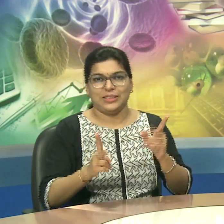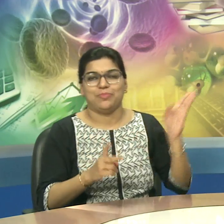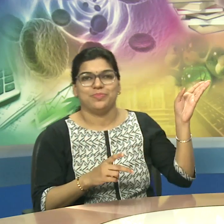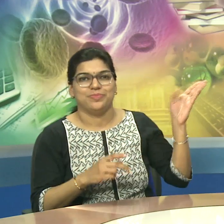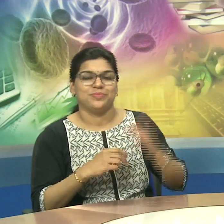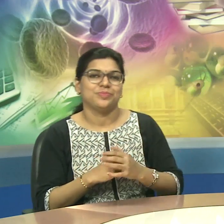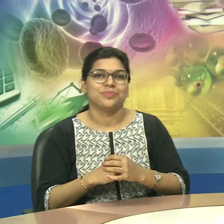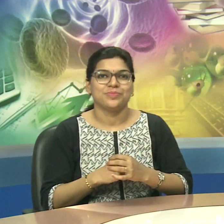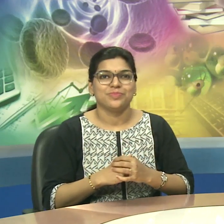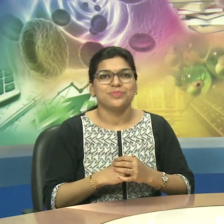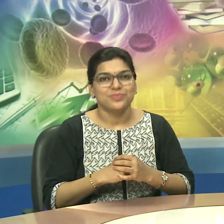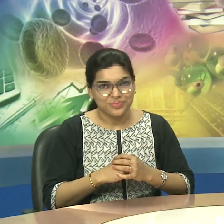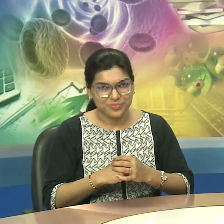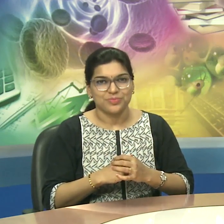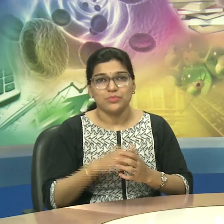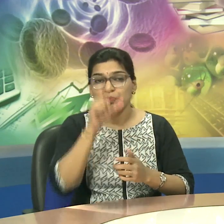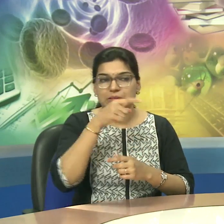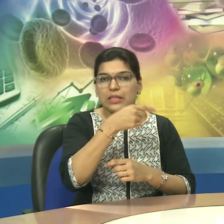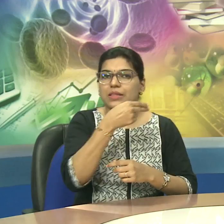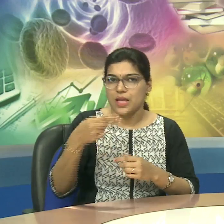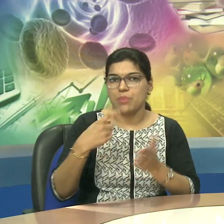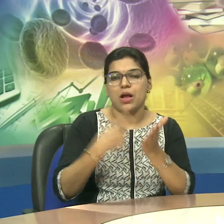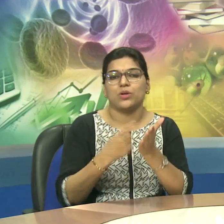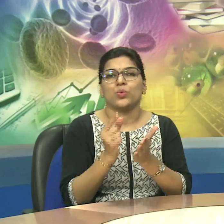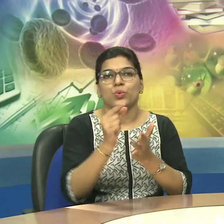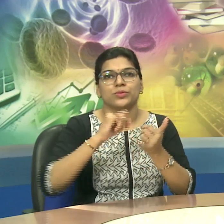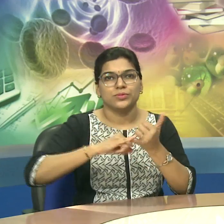This is the image of the writer, Ruskin Bond.